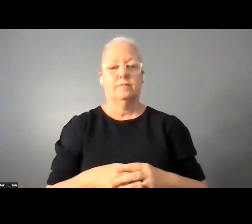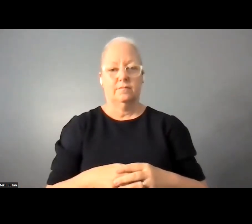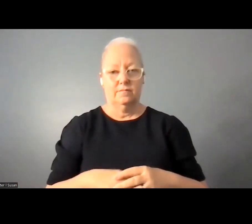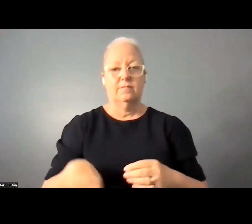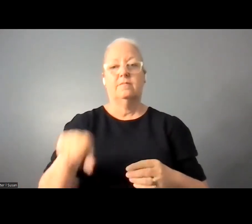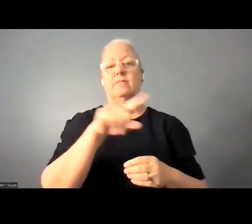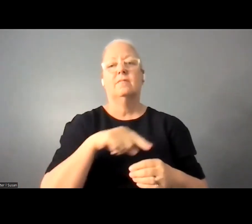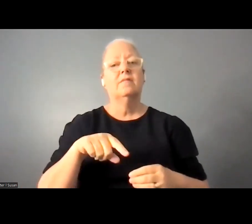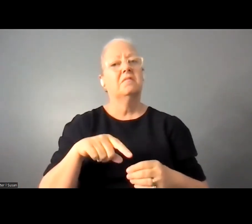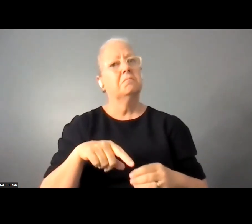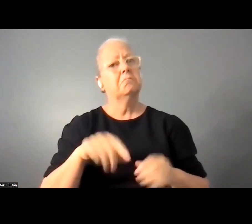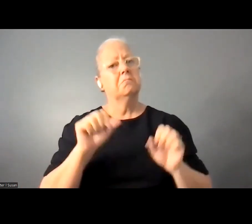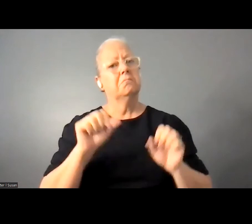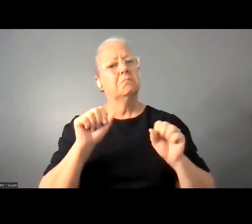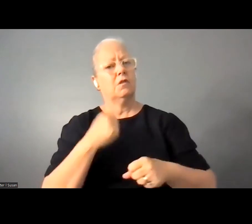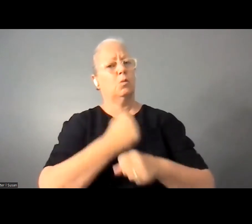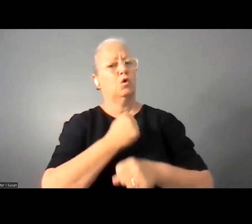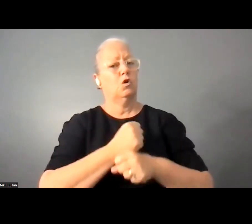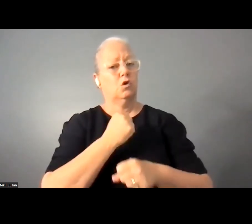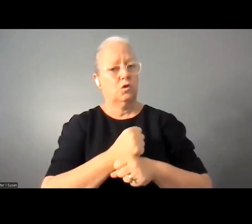are unemployed.